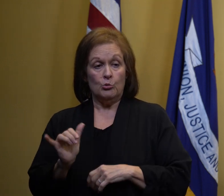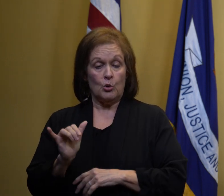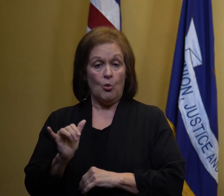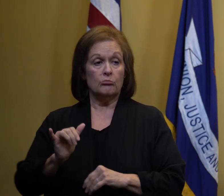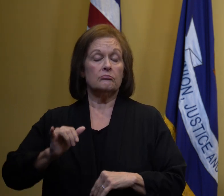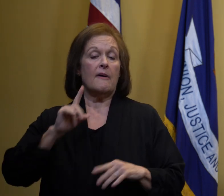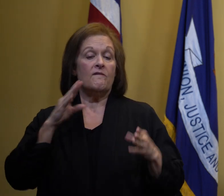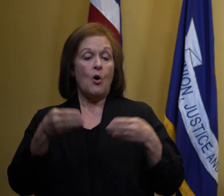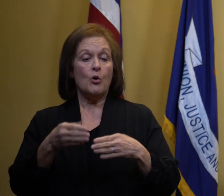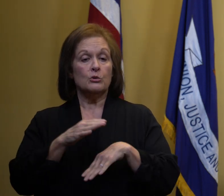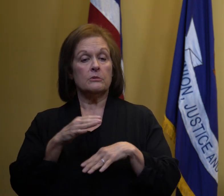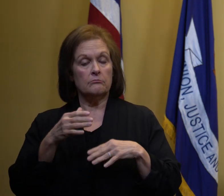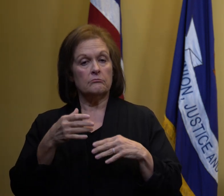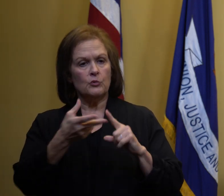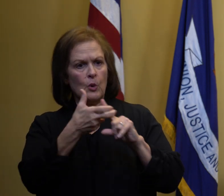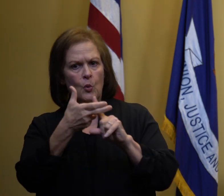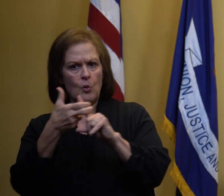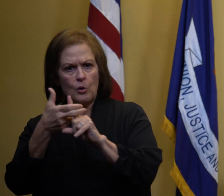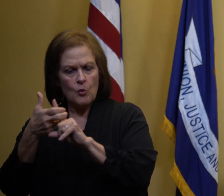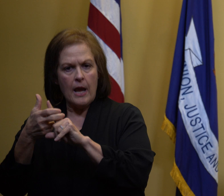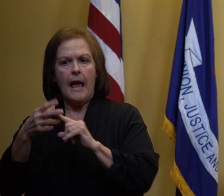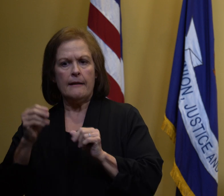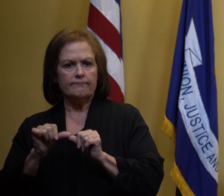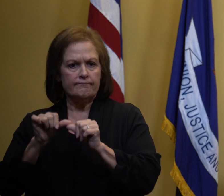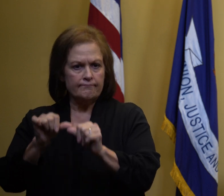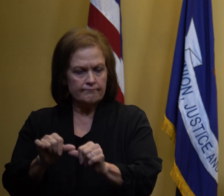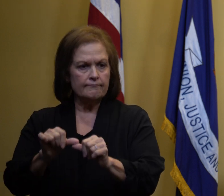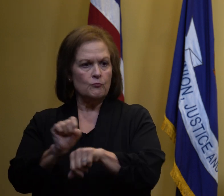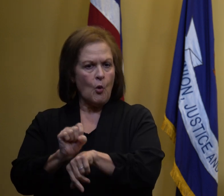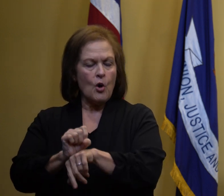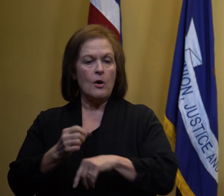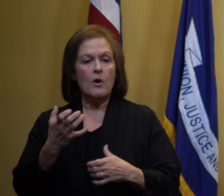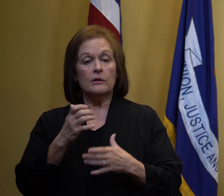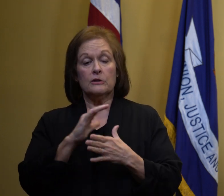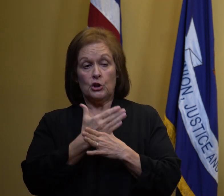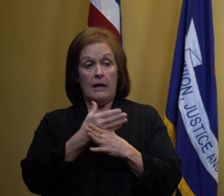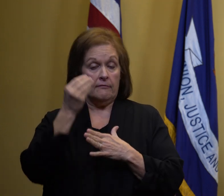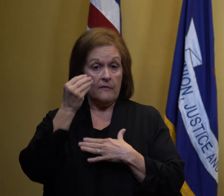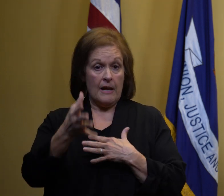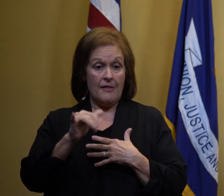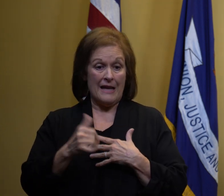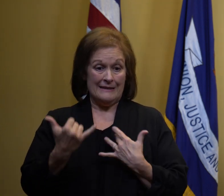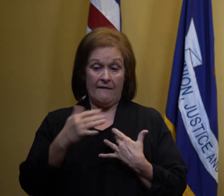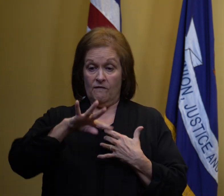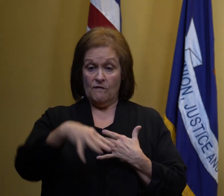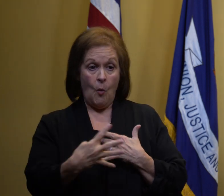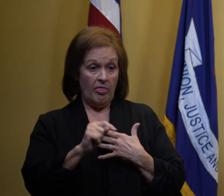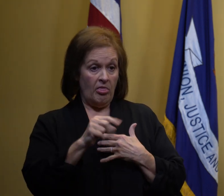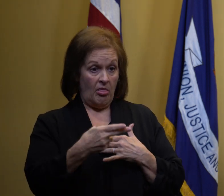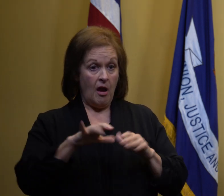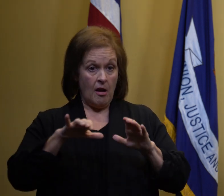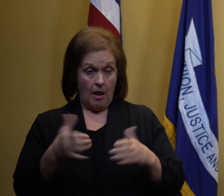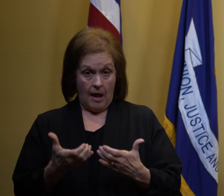course, always focusing on recruitment as well as retention. I wanted to share, not only was this the 4th recruit class this